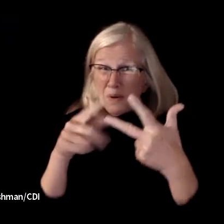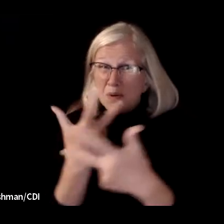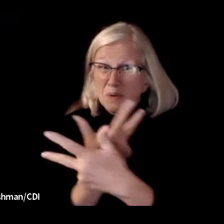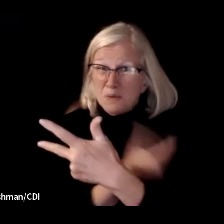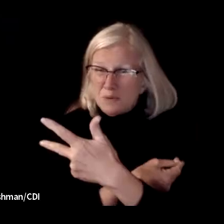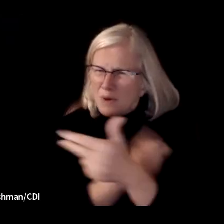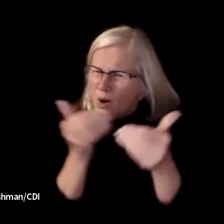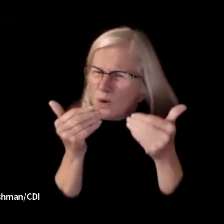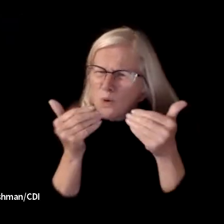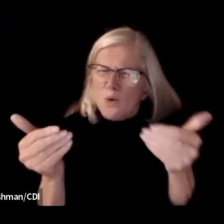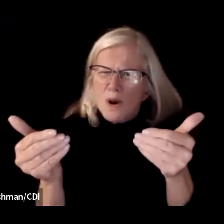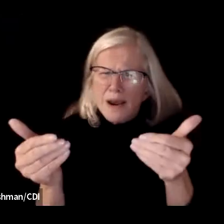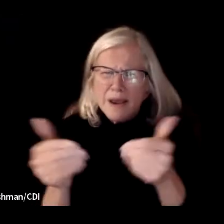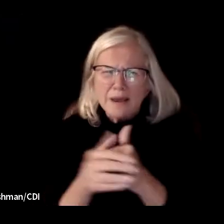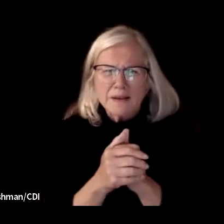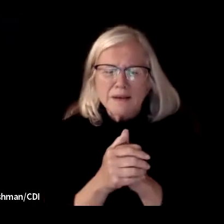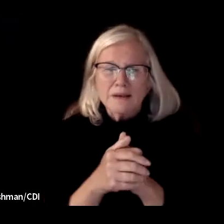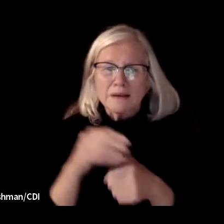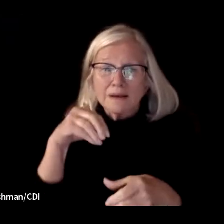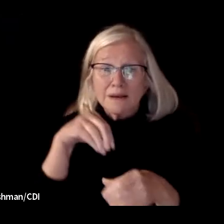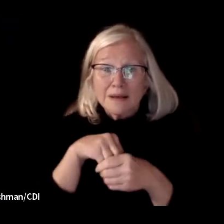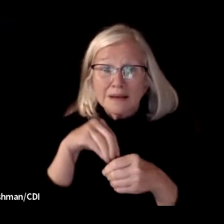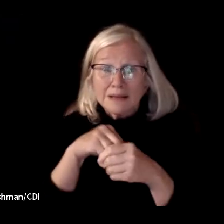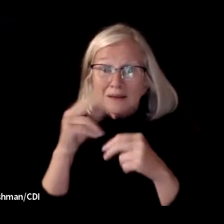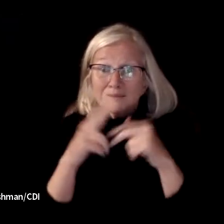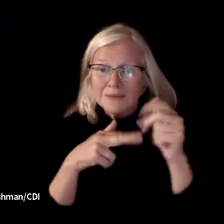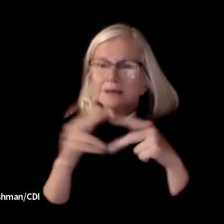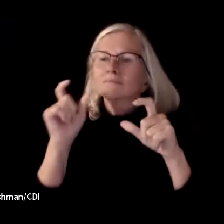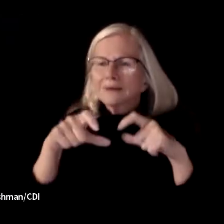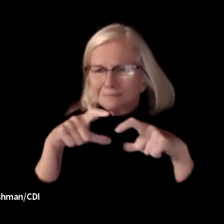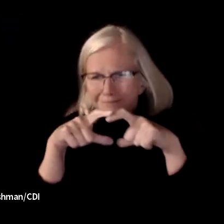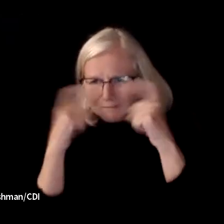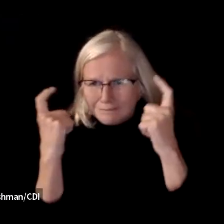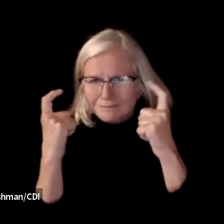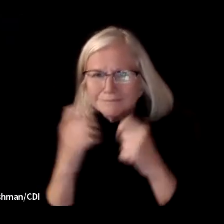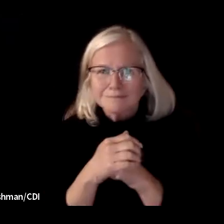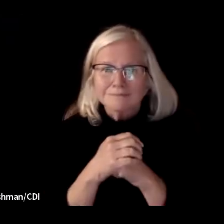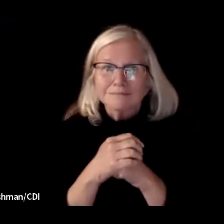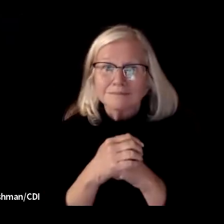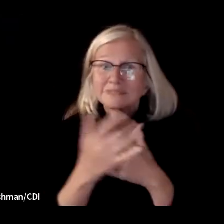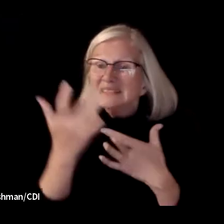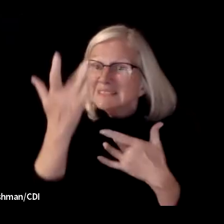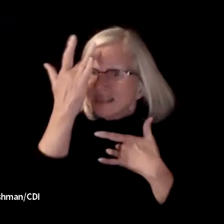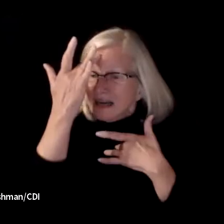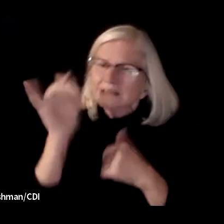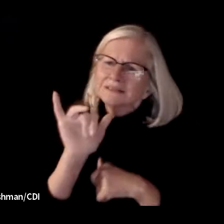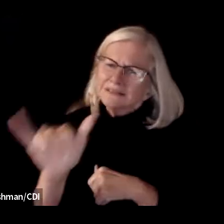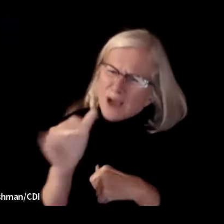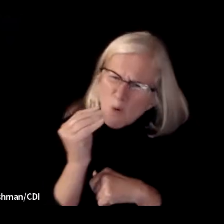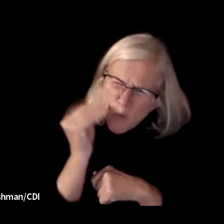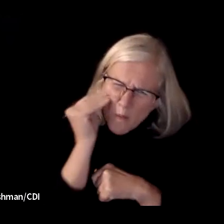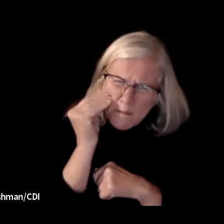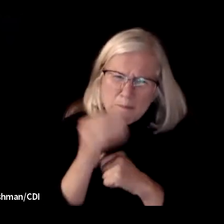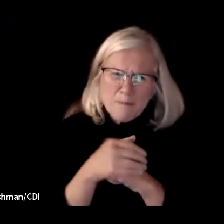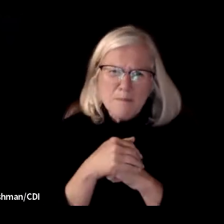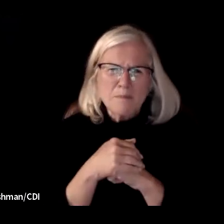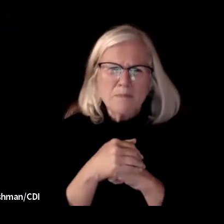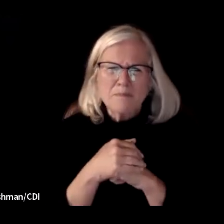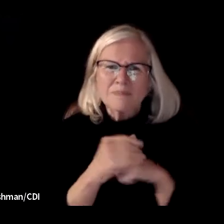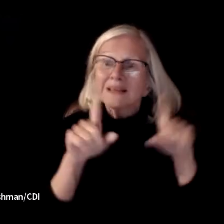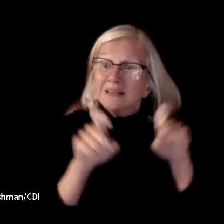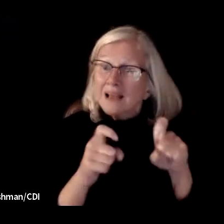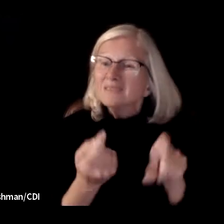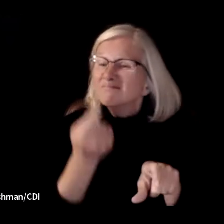public indoor settings, staying home when you're sick or exposed to someone who is sick, and getting tested as appropriate. It means taking